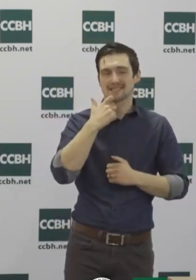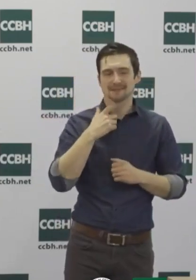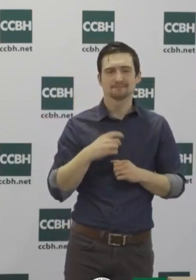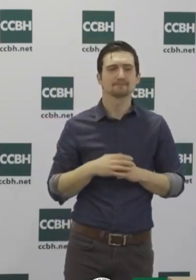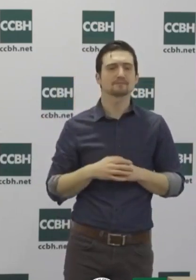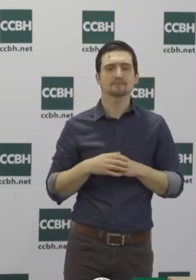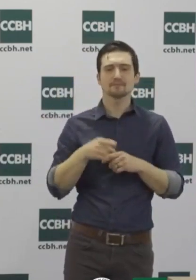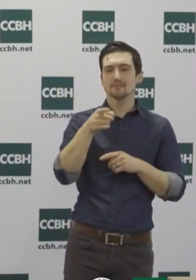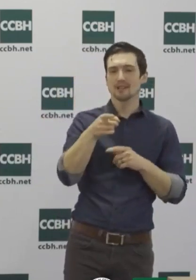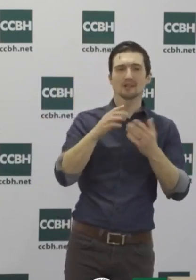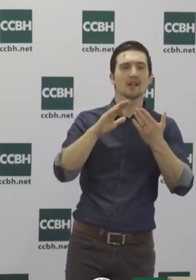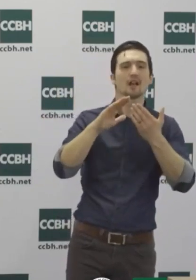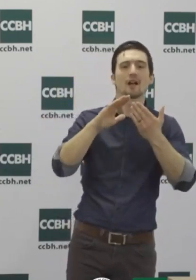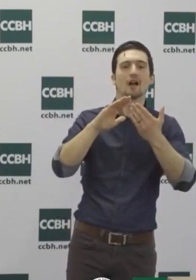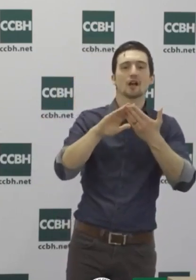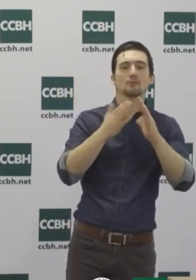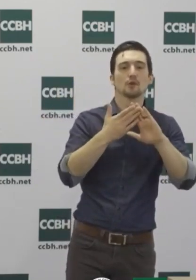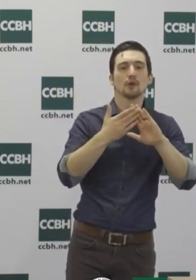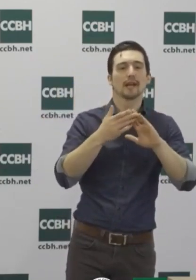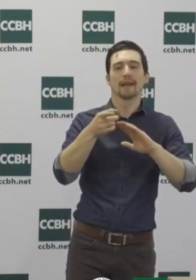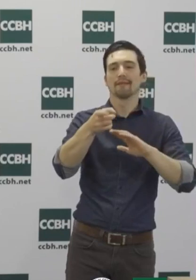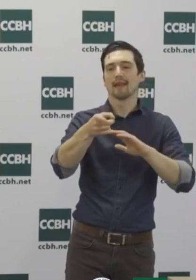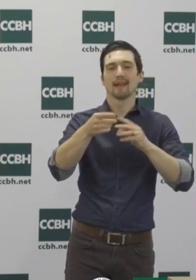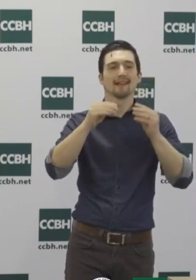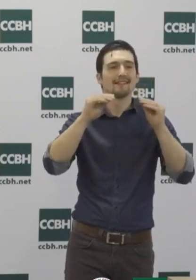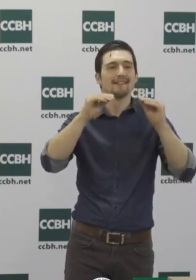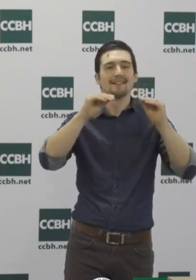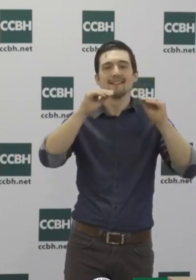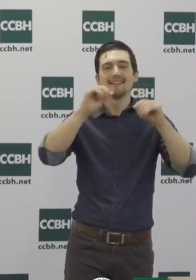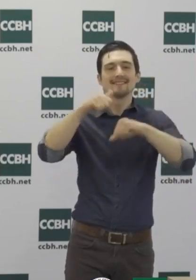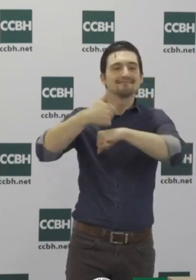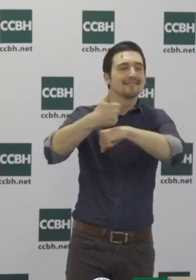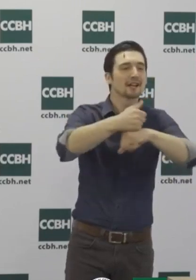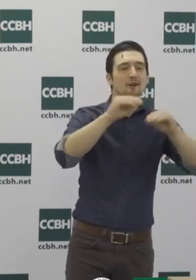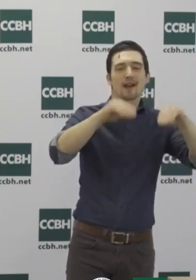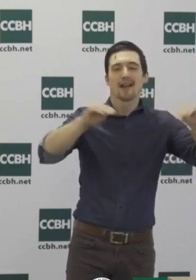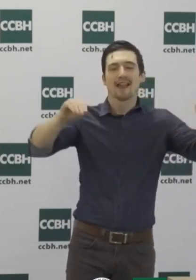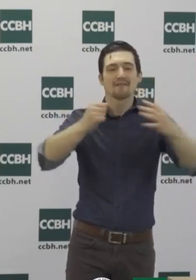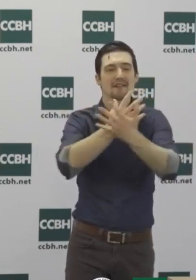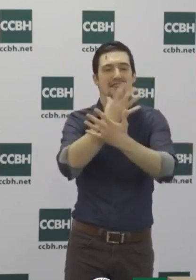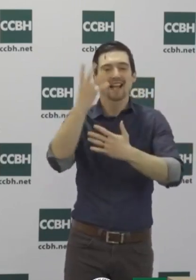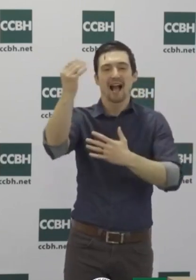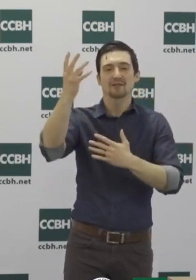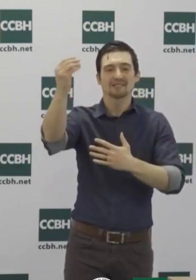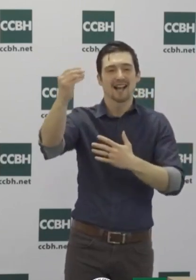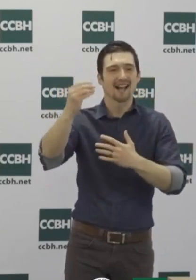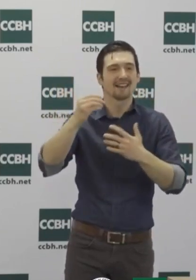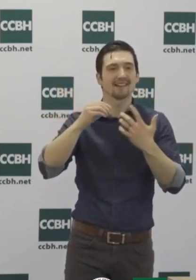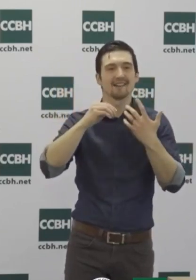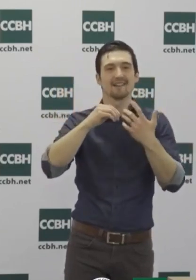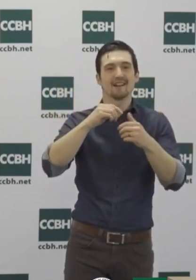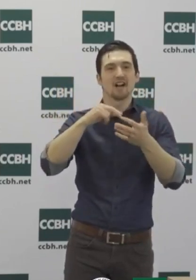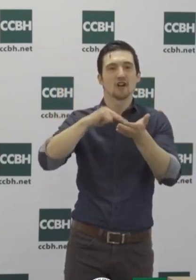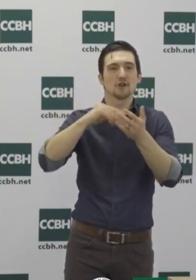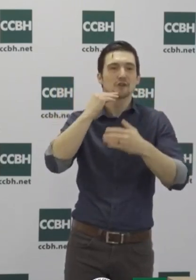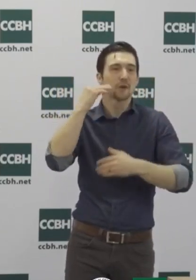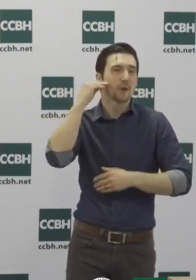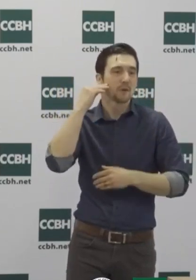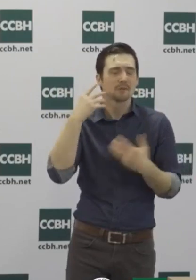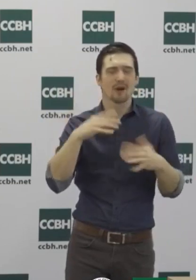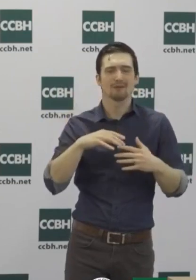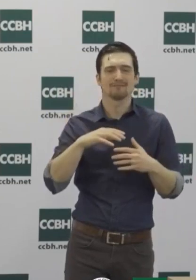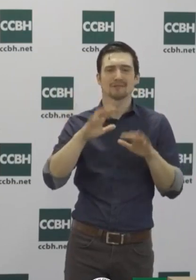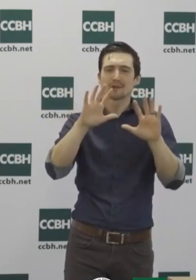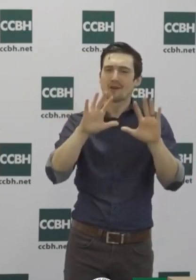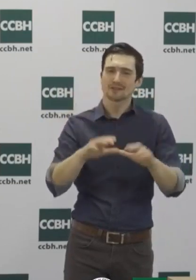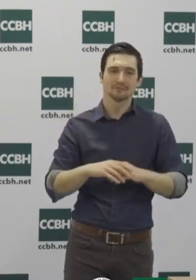that had decorated outside of a nursing facility and just encouraging the workers who are going there. And they need our gratitude and